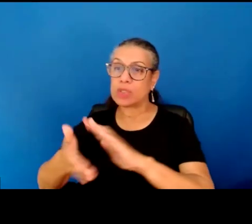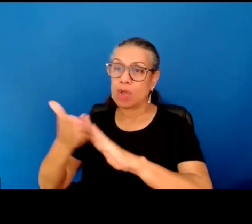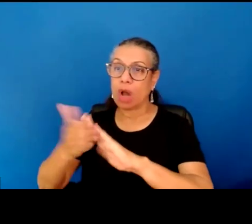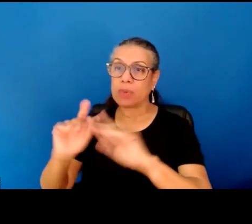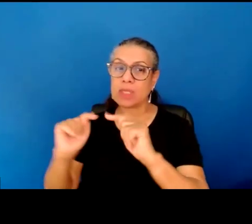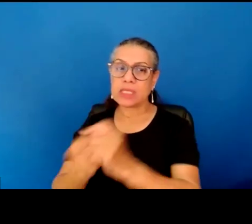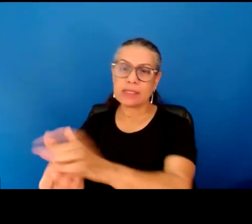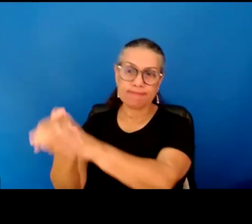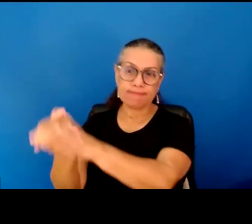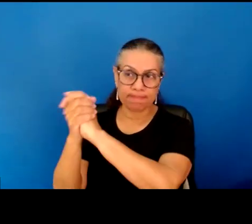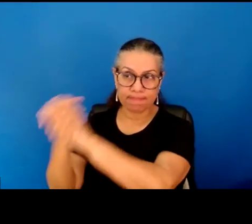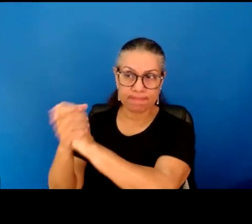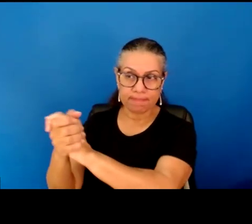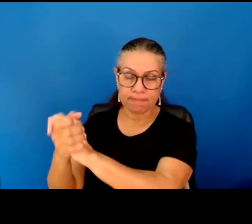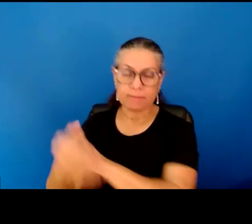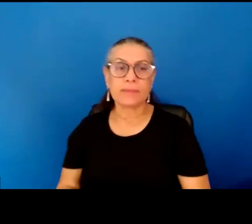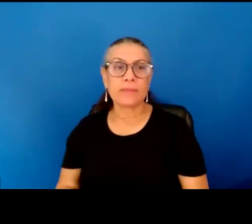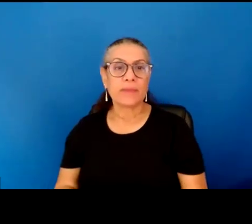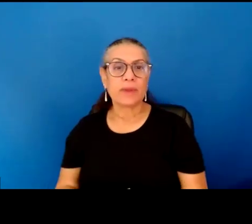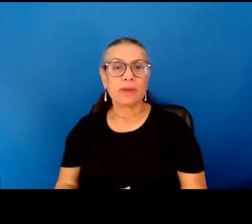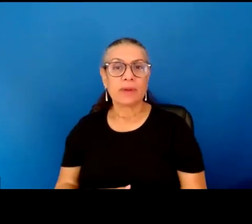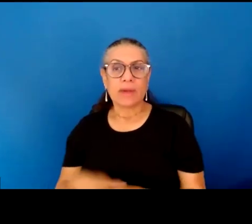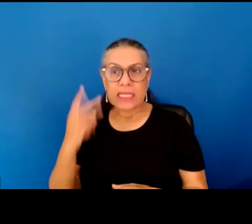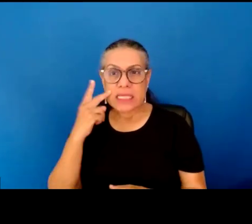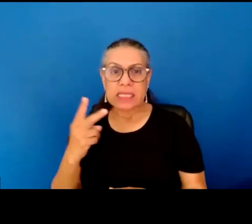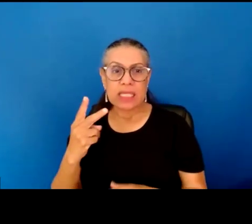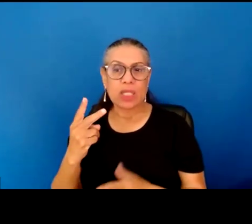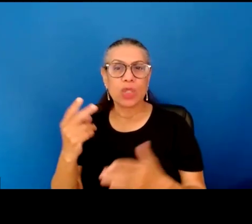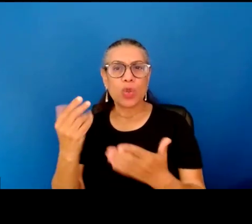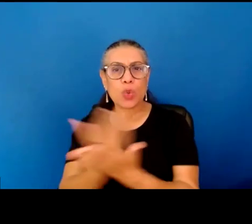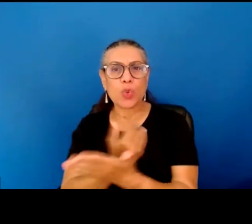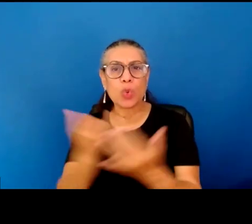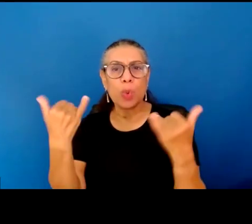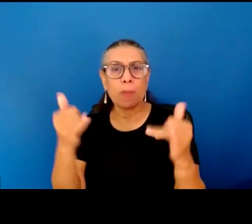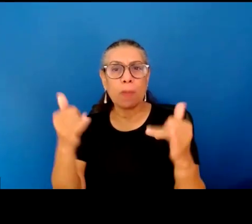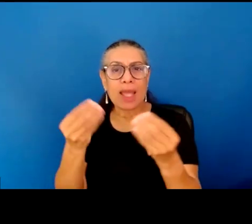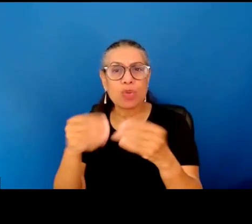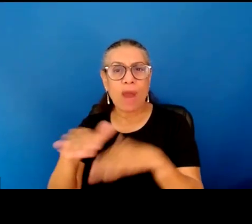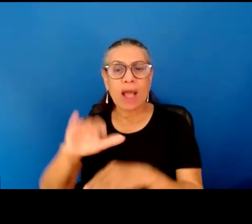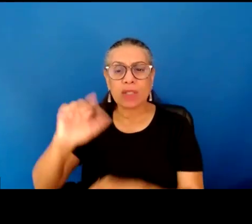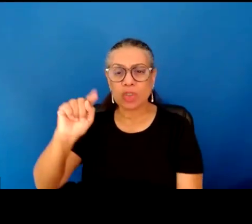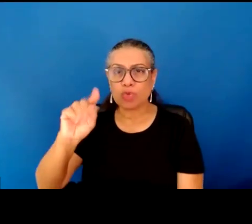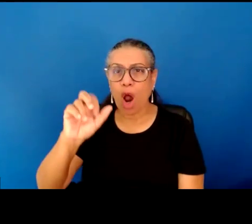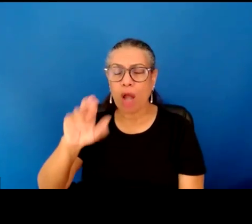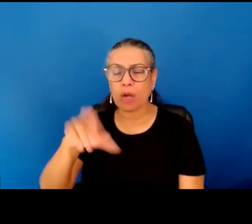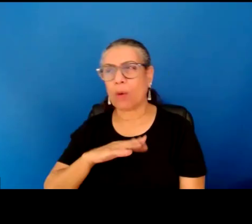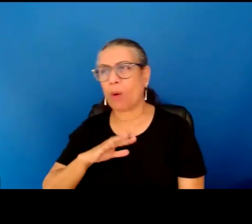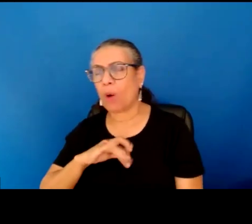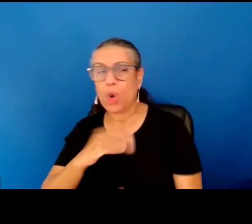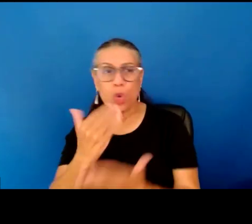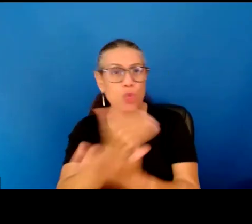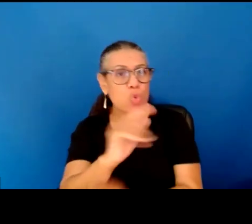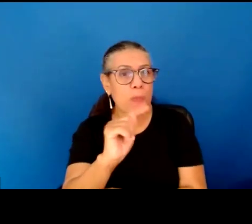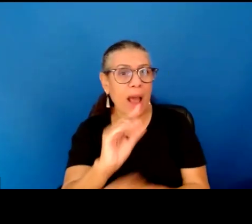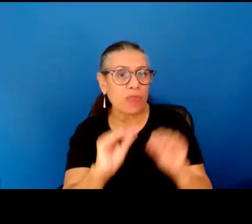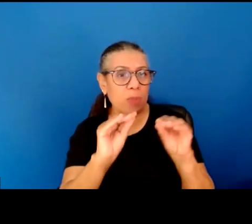to all the work that they did. Just seeing little things like the new playground at the Trotter when we were all there, and new bathrooms that have gone